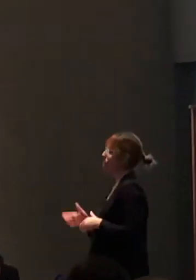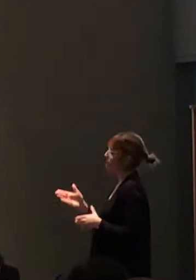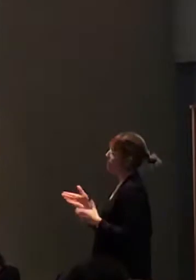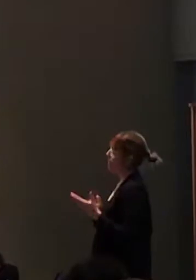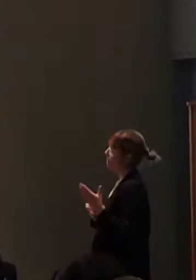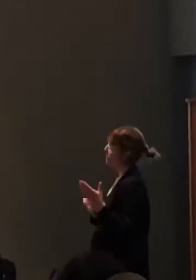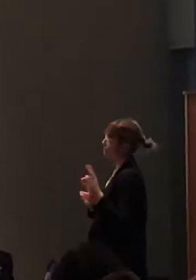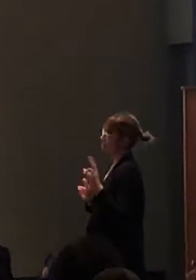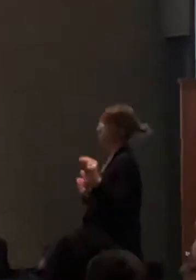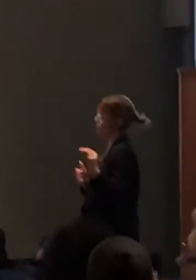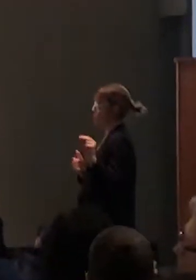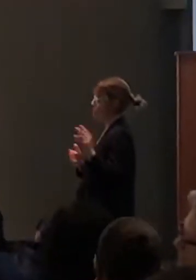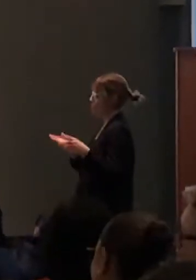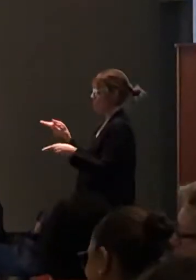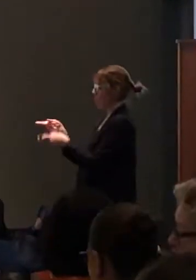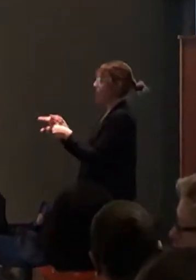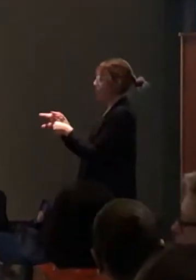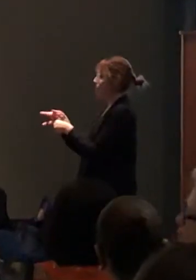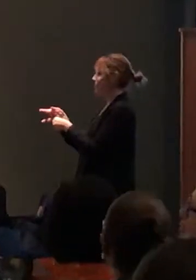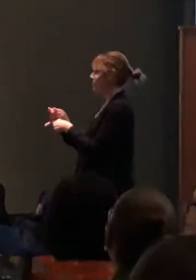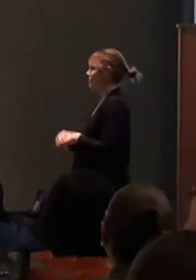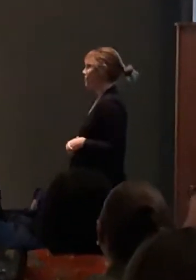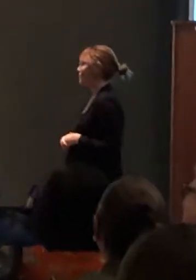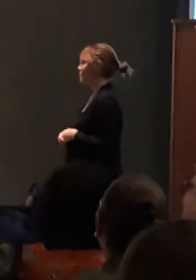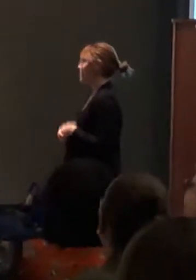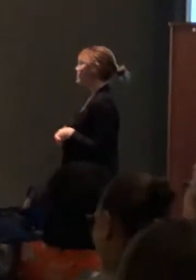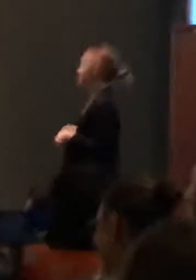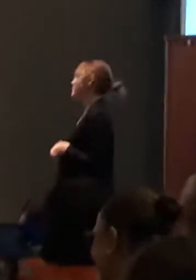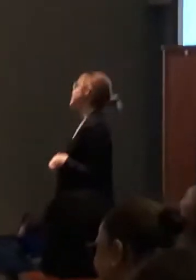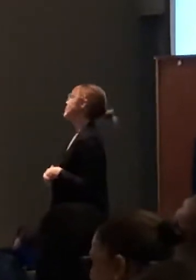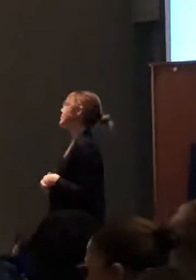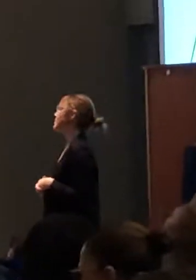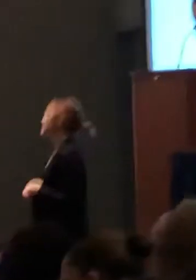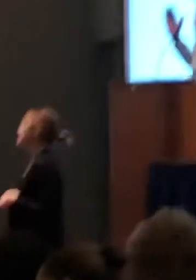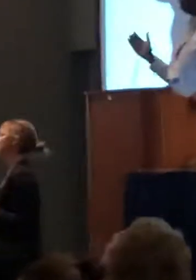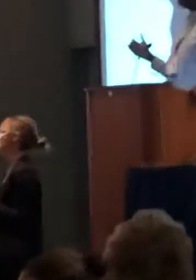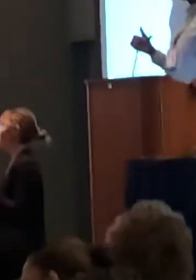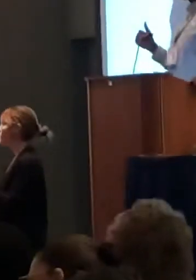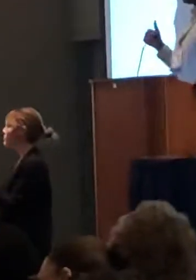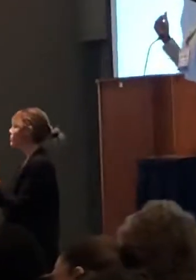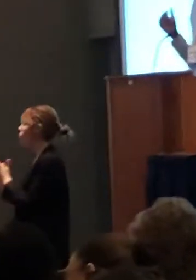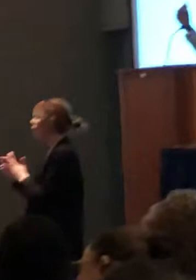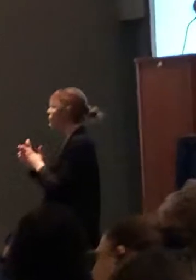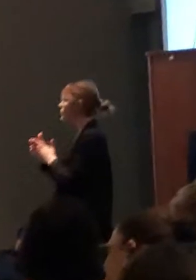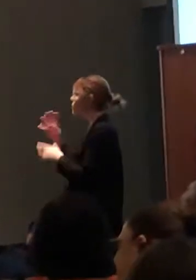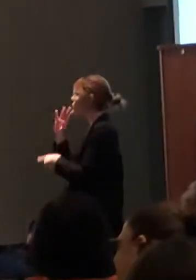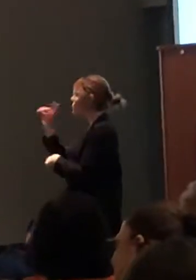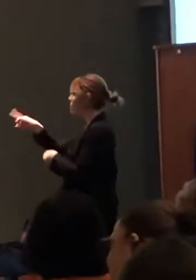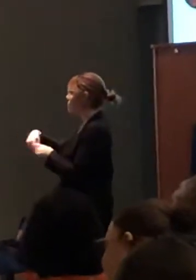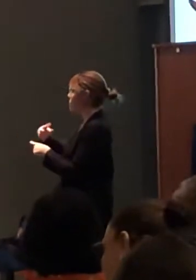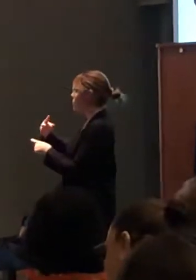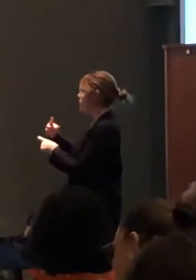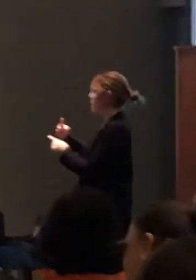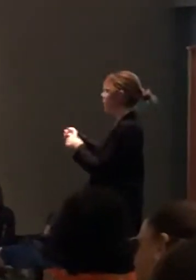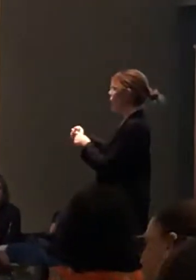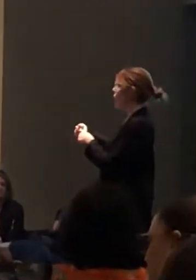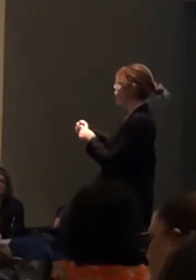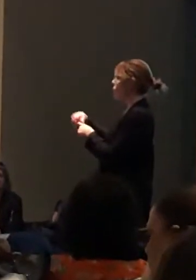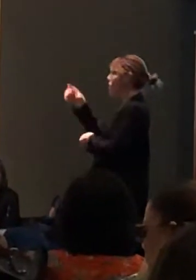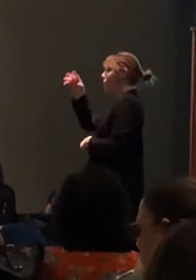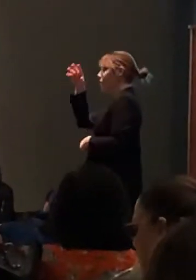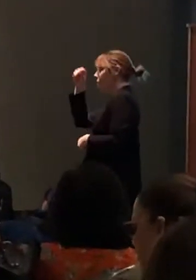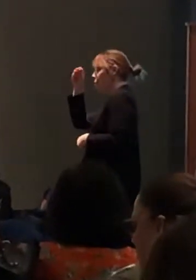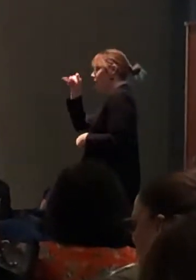And some of you didn't, right? A lot of times when we are talking about boys